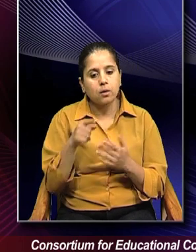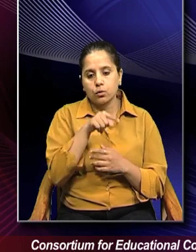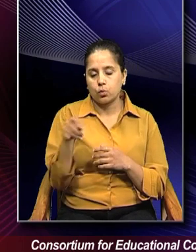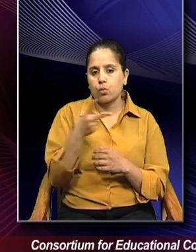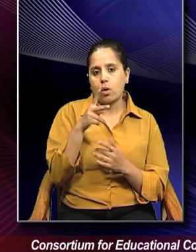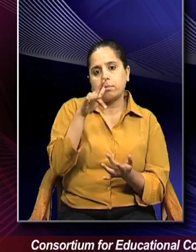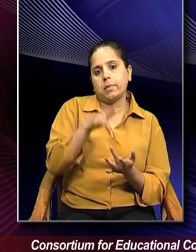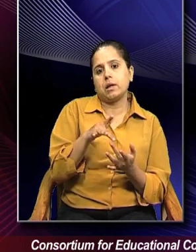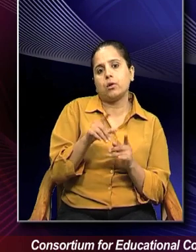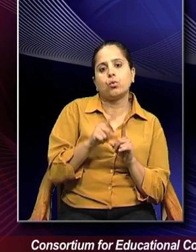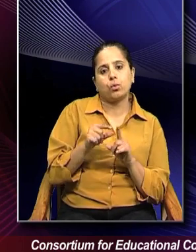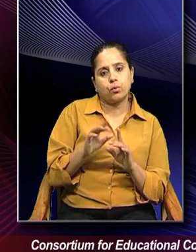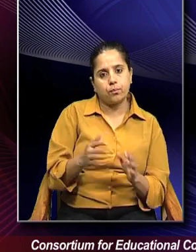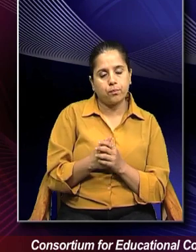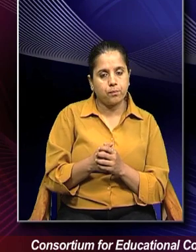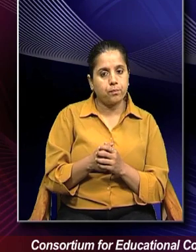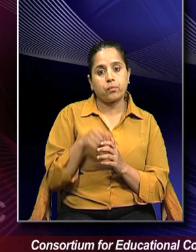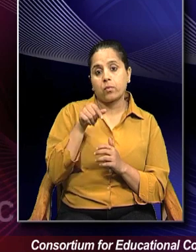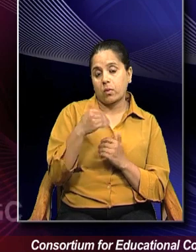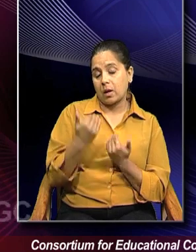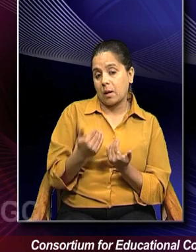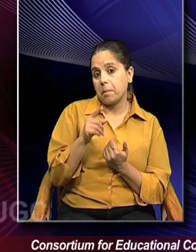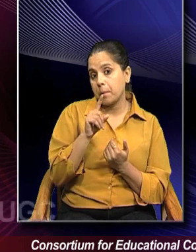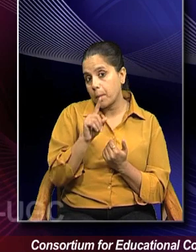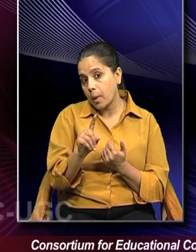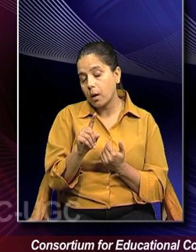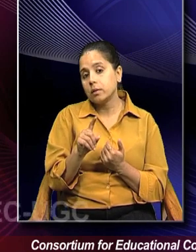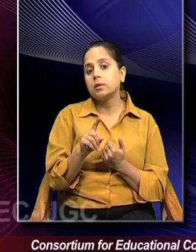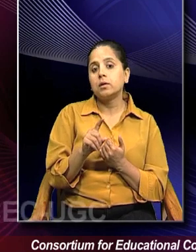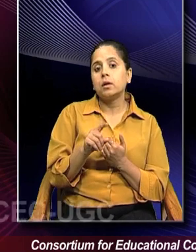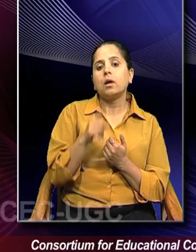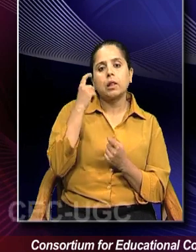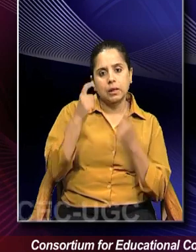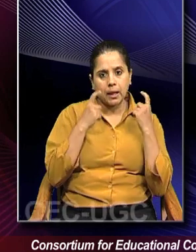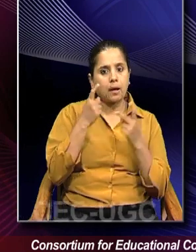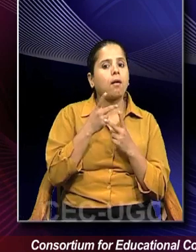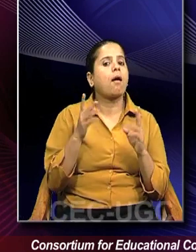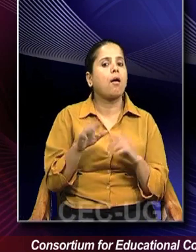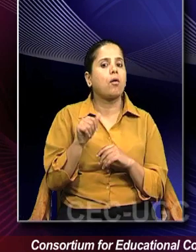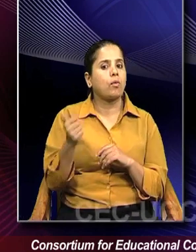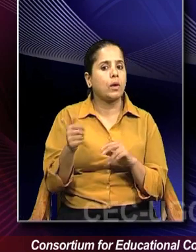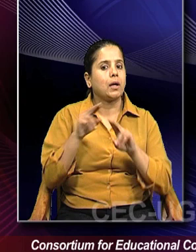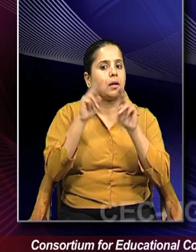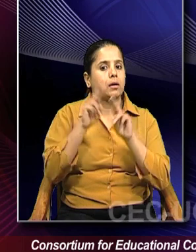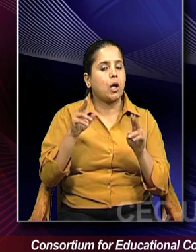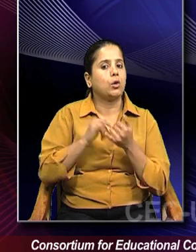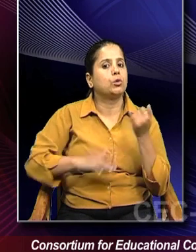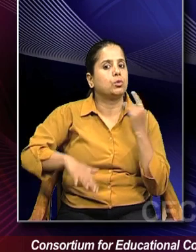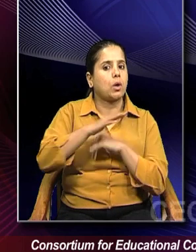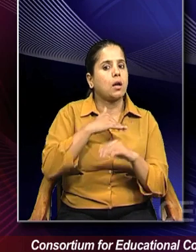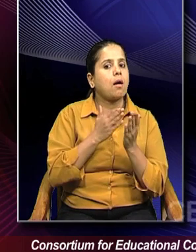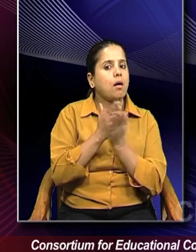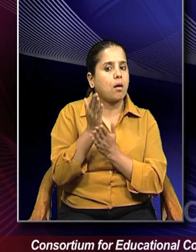two. There is yet another thinker of international society